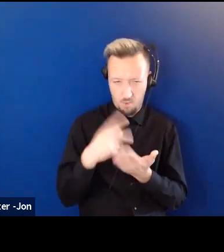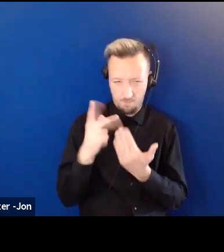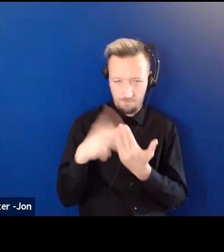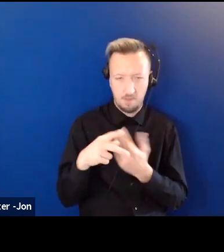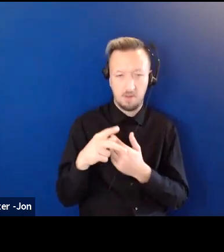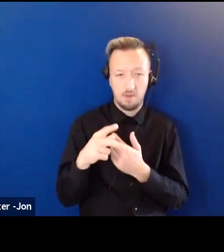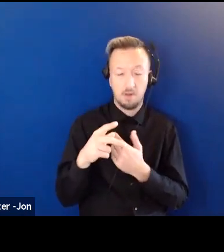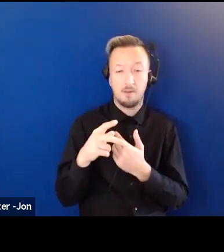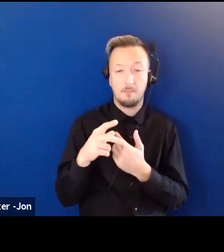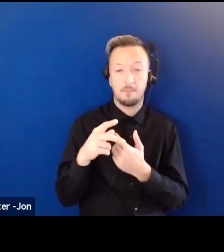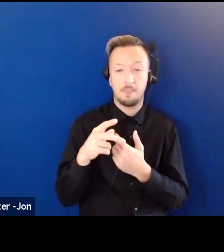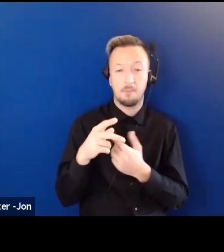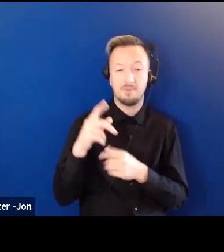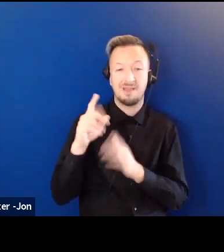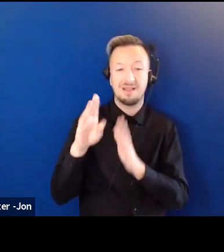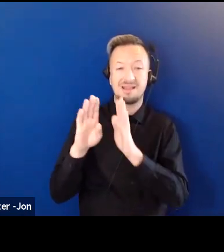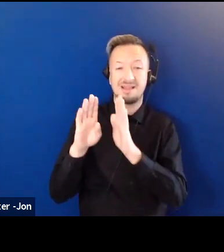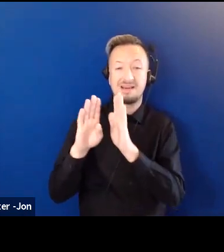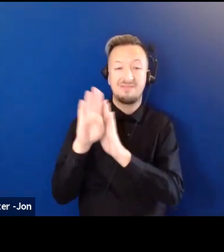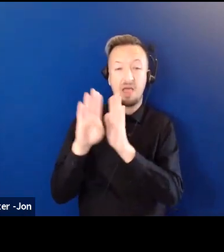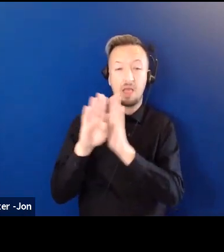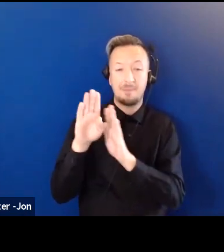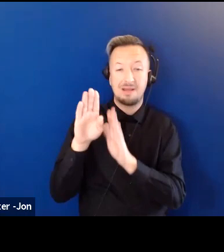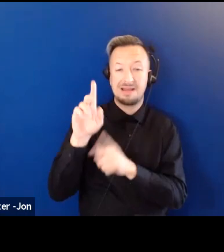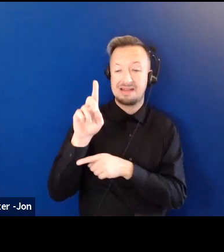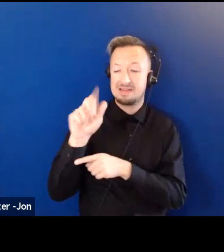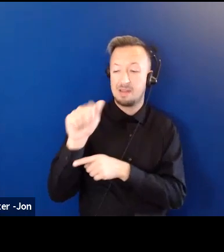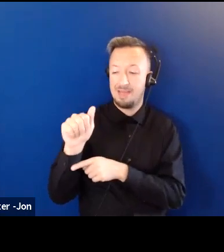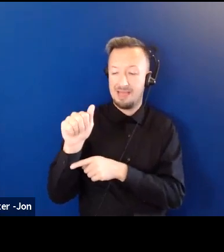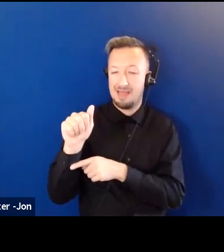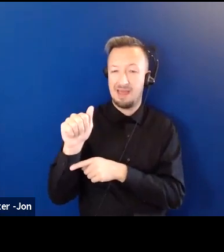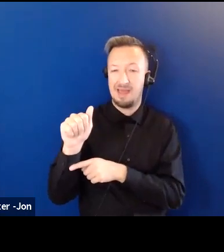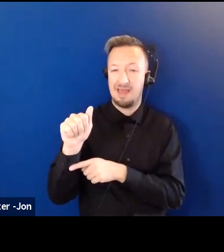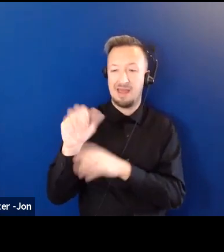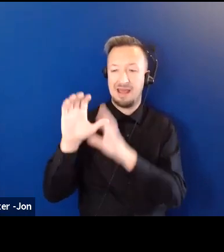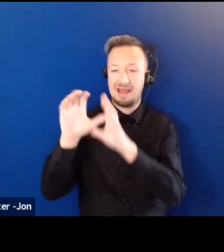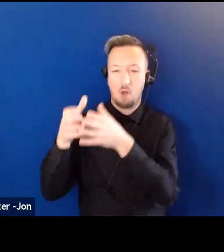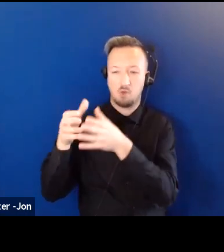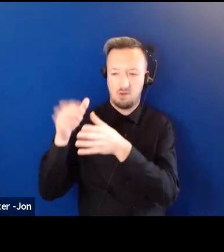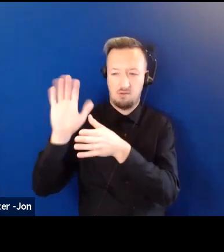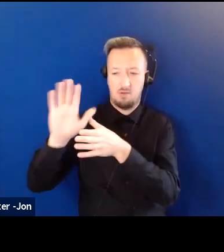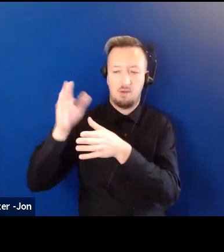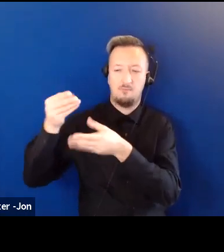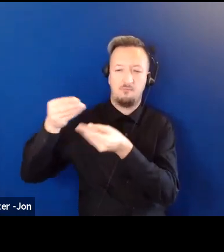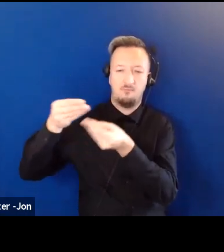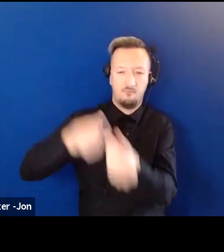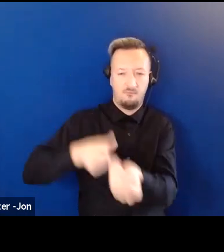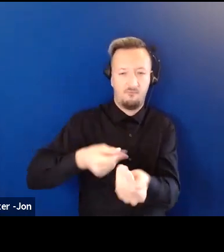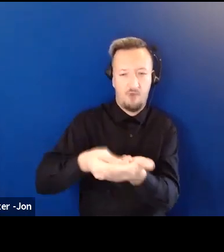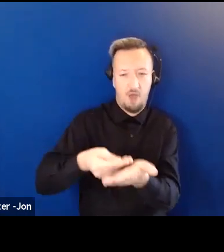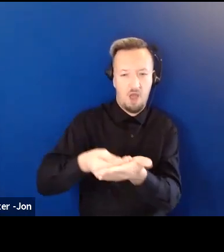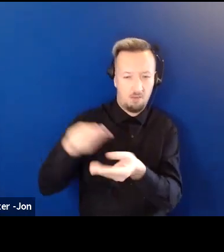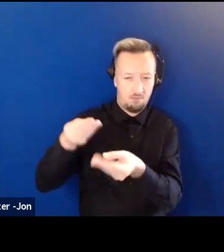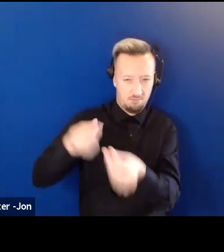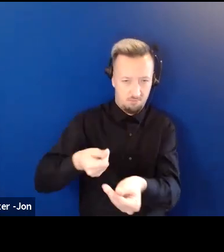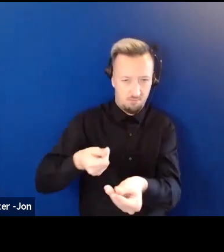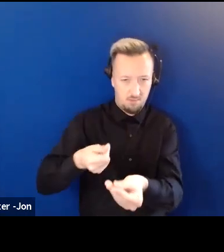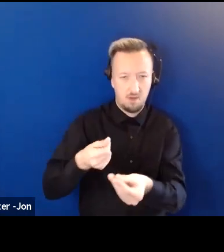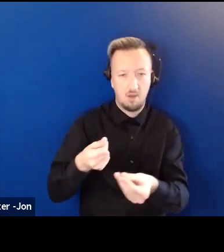funded by the Developmental Disabilities Council. It has several different functions.